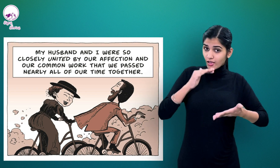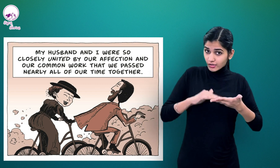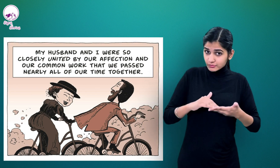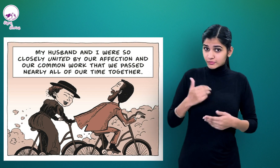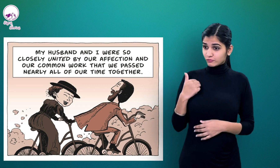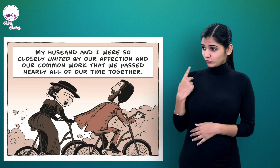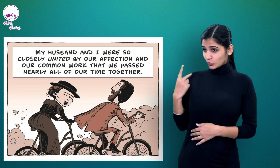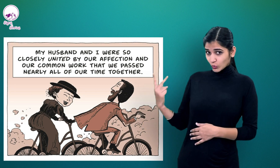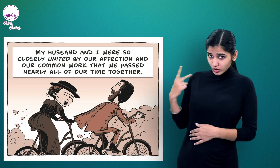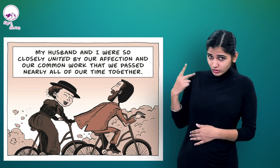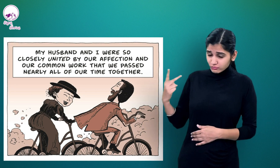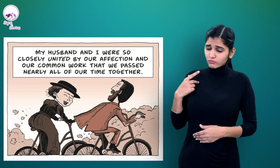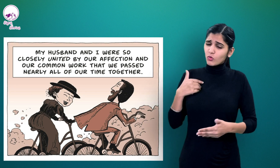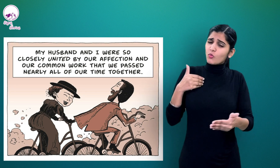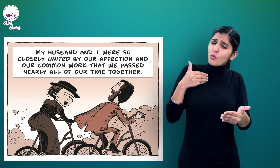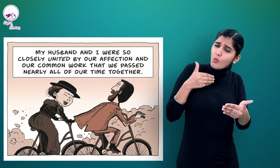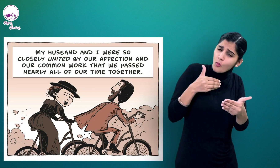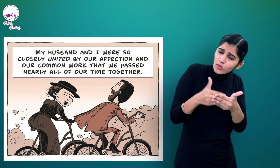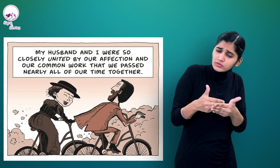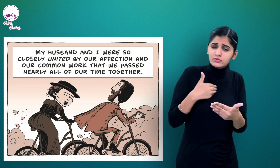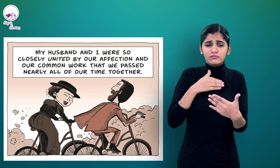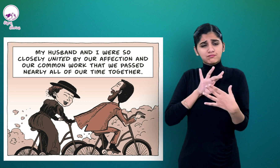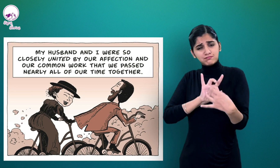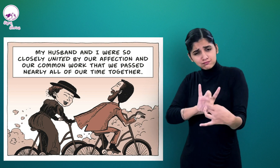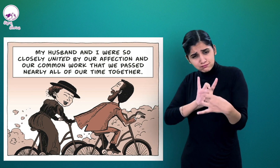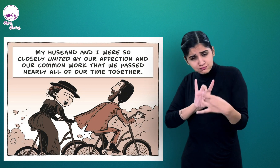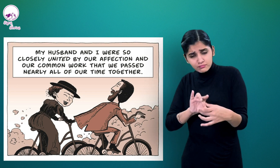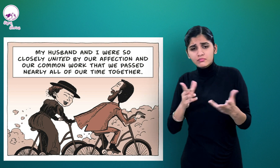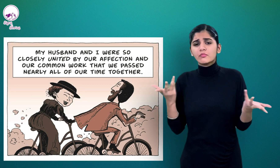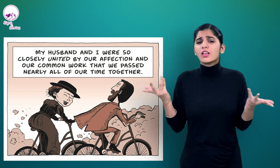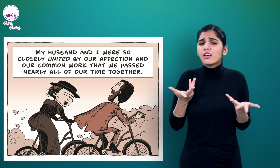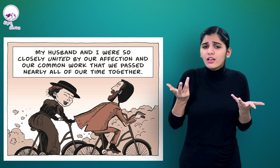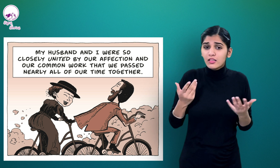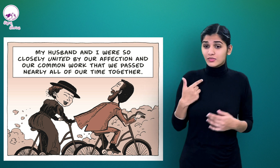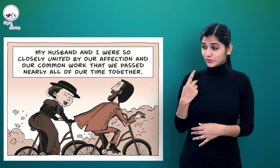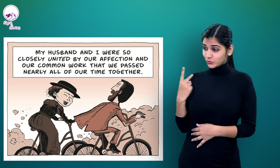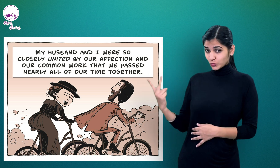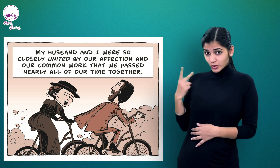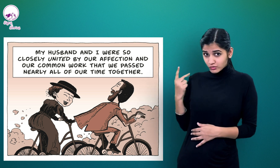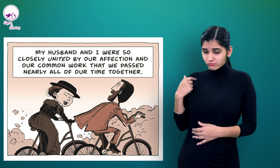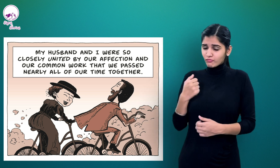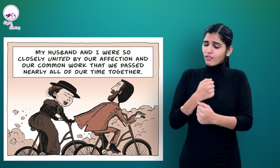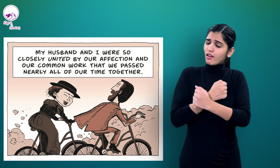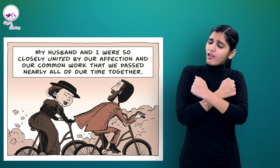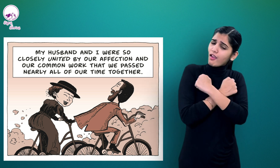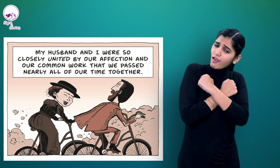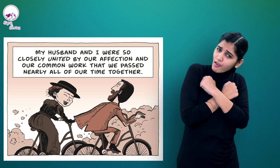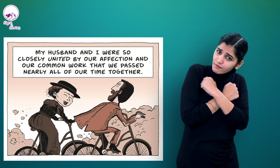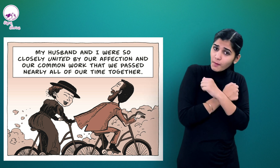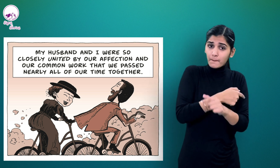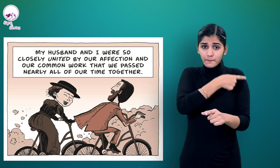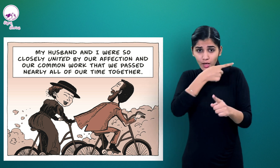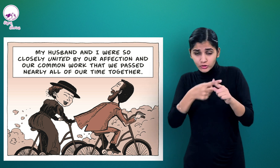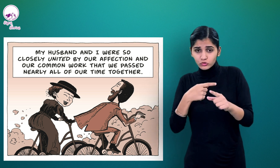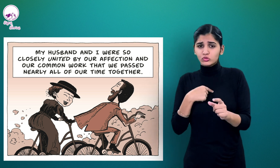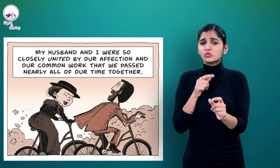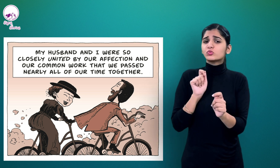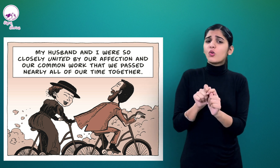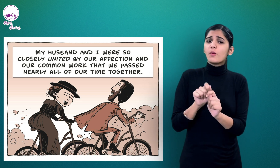My husband and I were so closely united by our affection and our common work that we